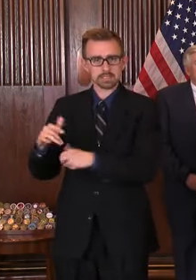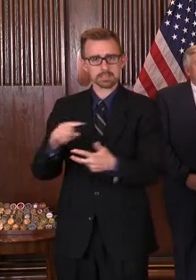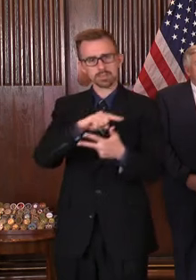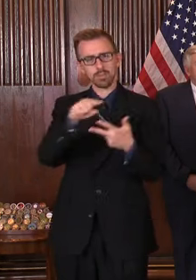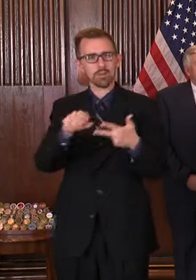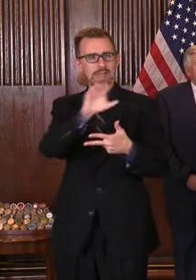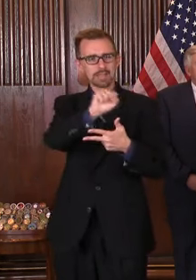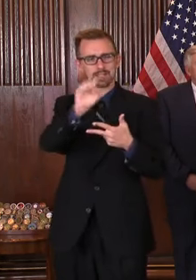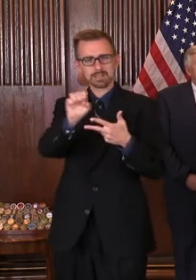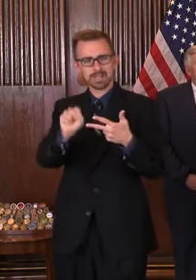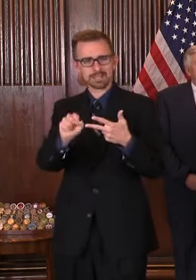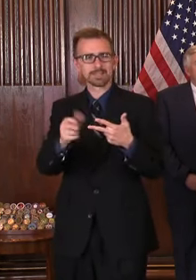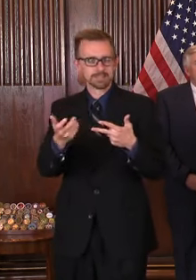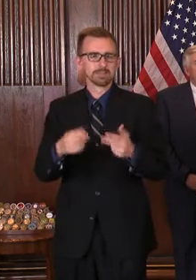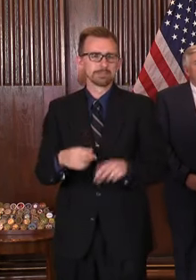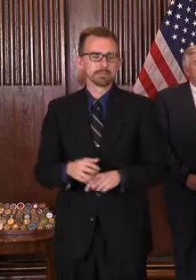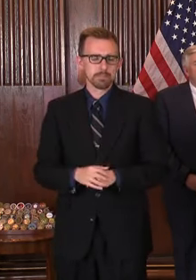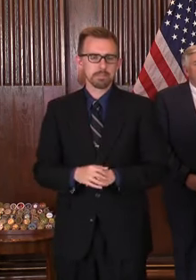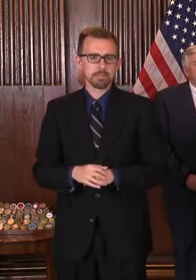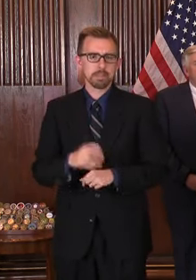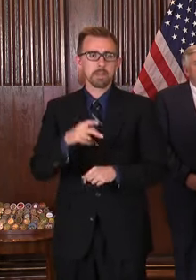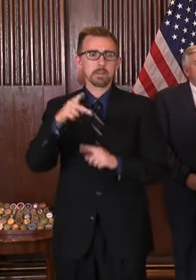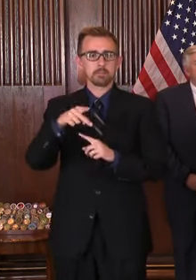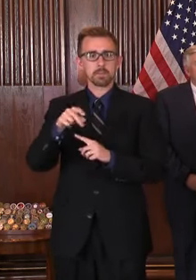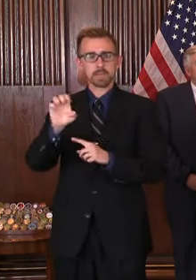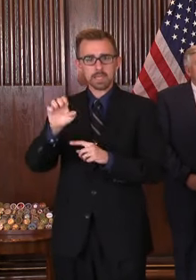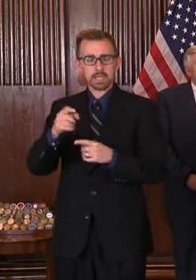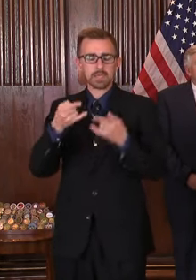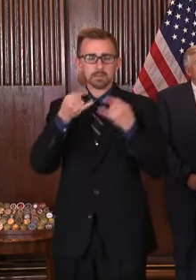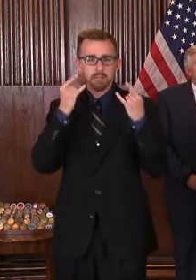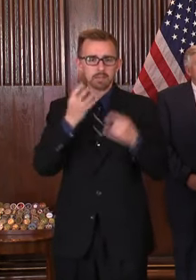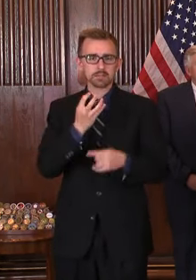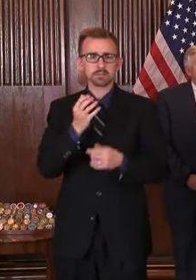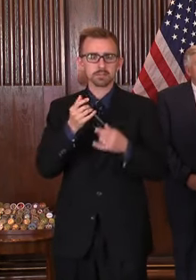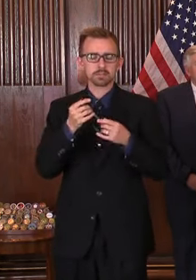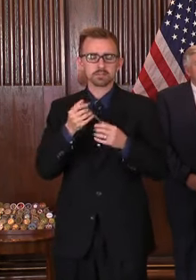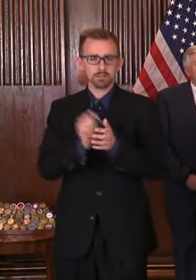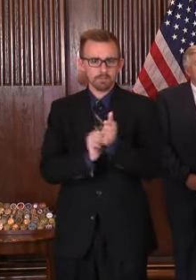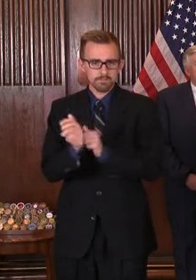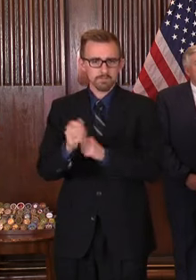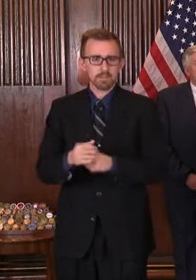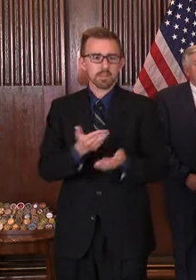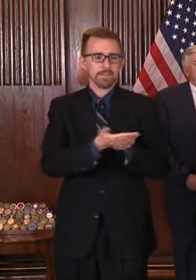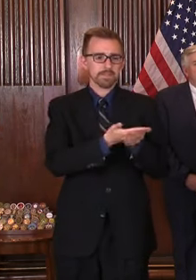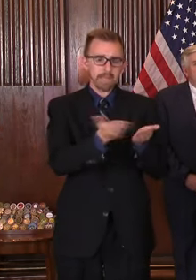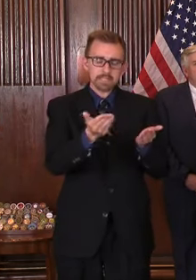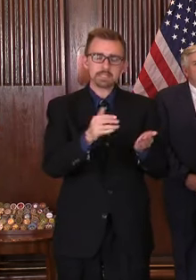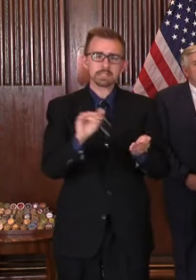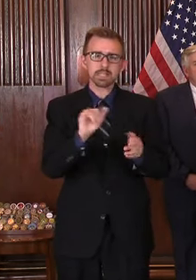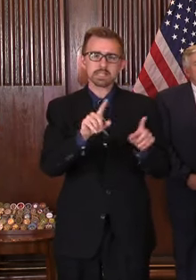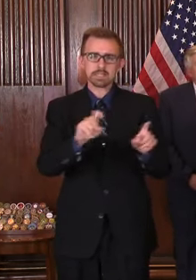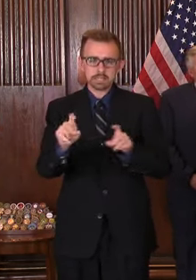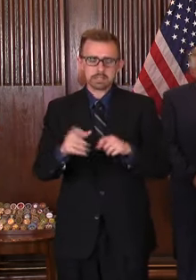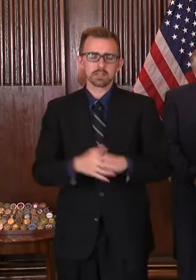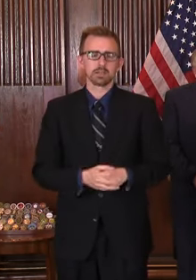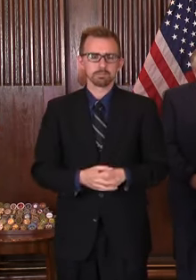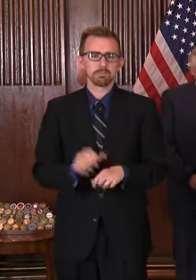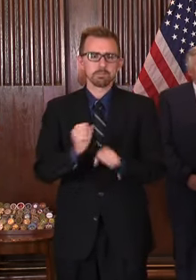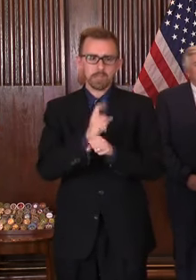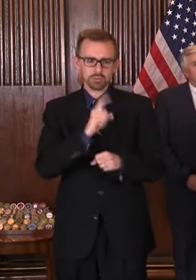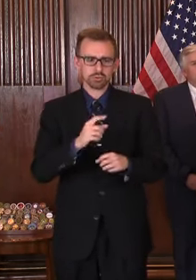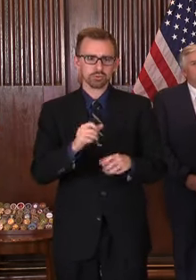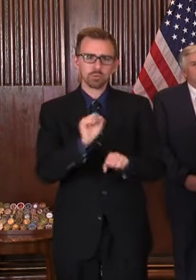to use. And what that means is our personal protective equipment, our assets as far as testing, making sure our healthcare workers are well. And so